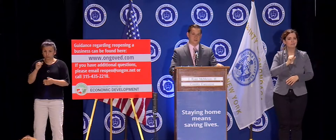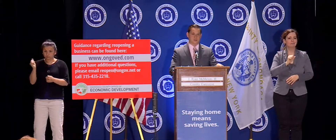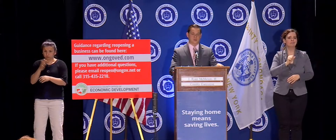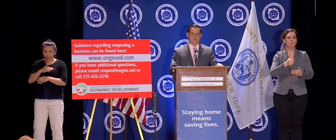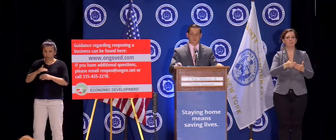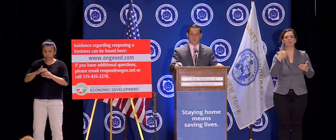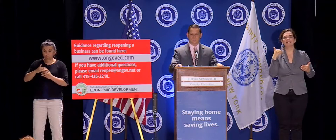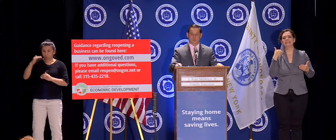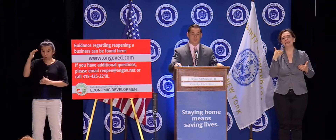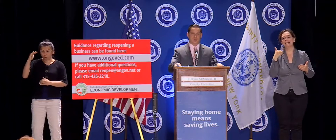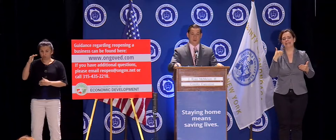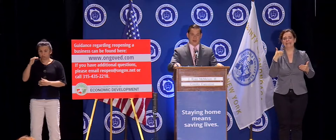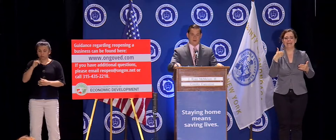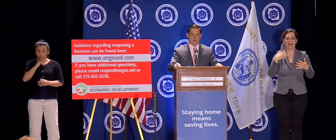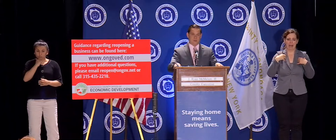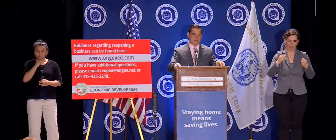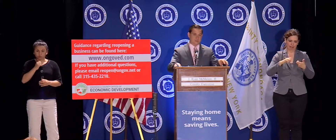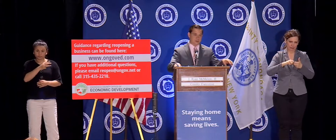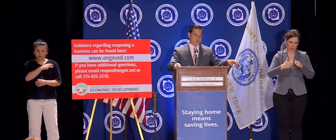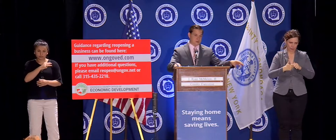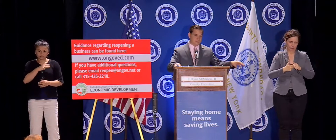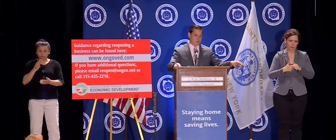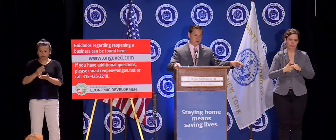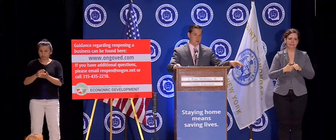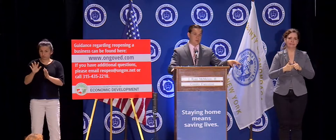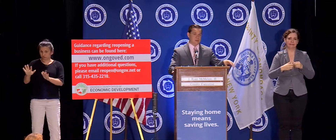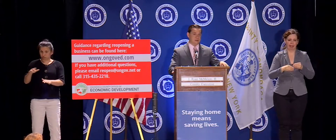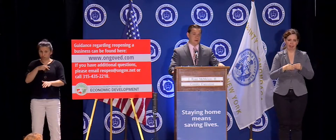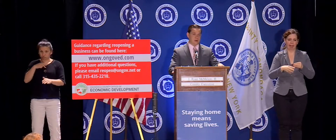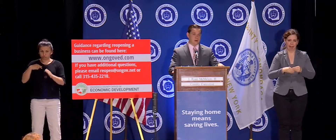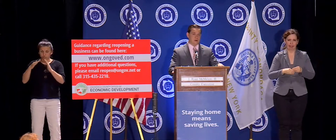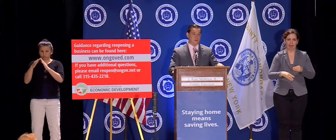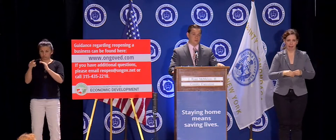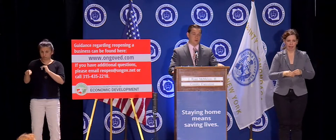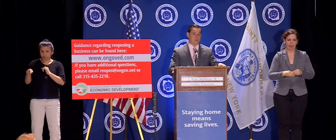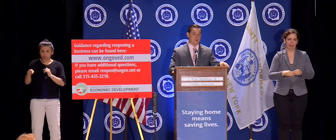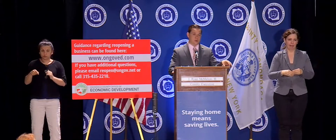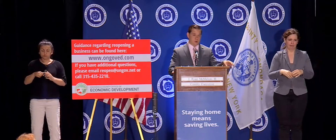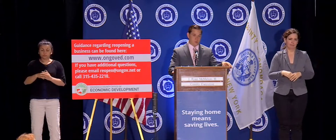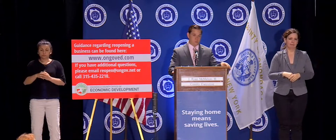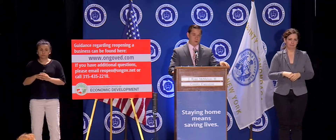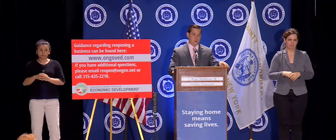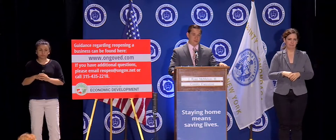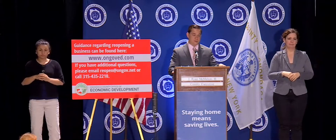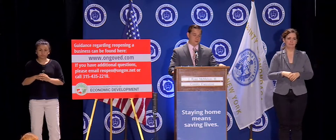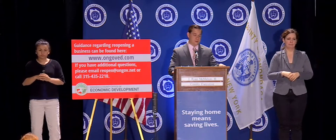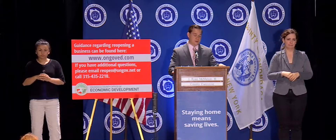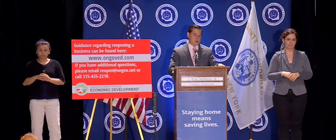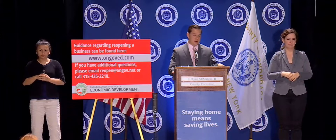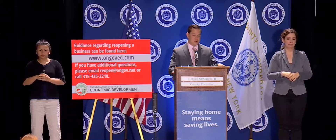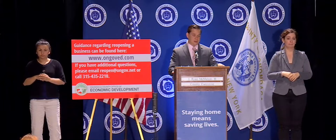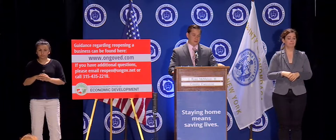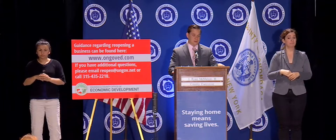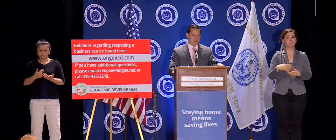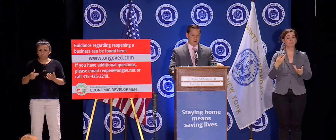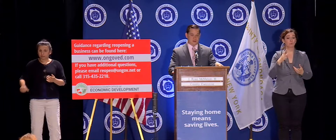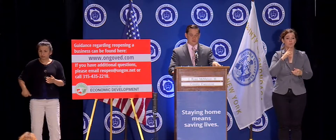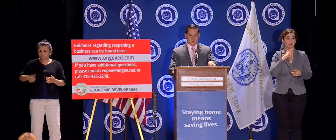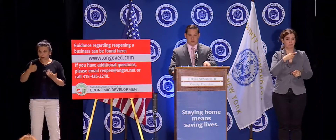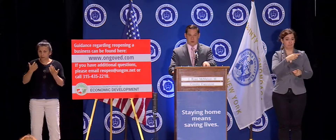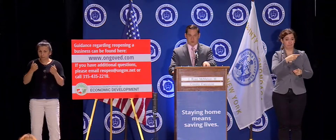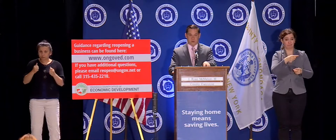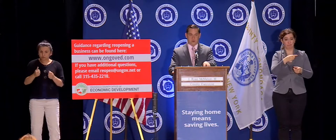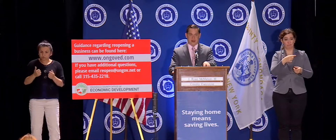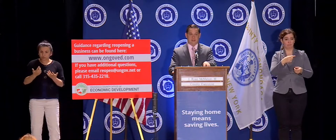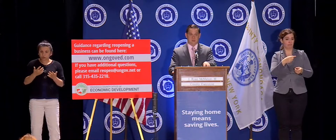medical conditions. Just knowing that information, many of these individuals call nursing homes their home, their residence, and I think many of